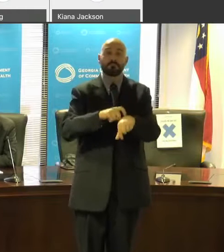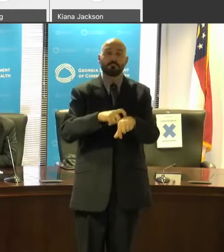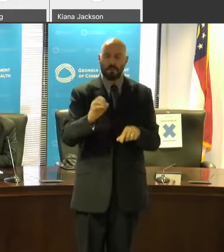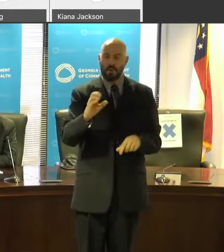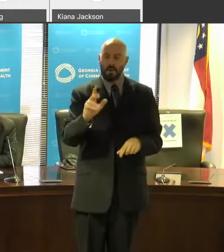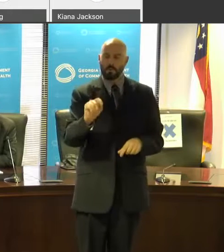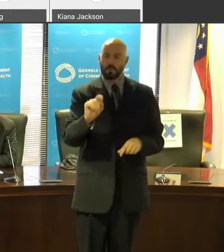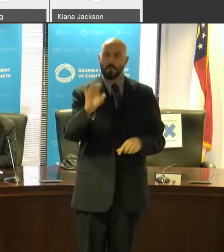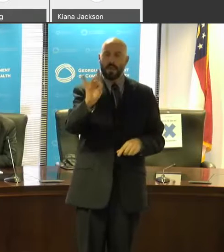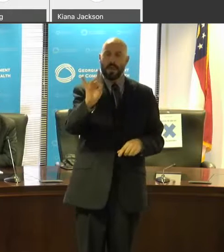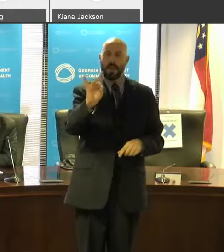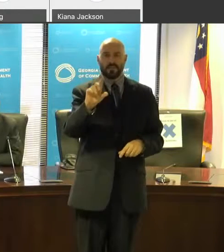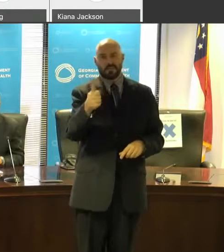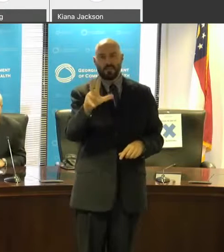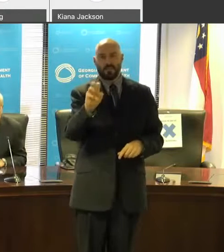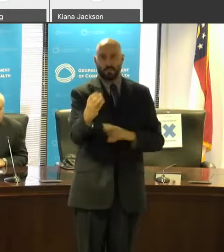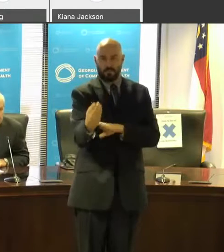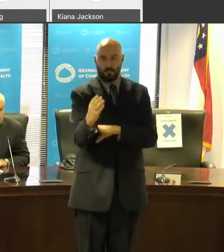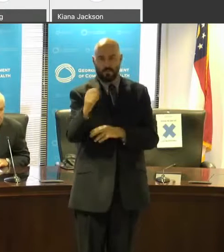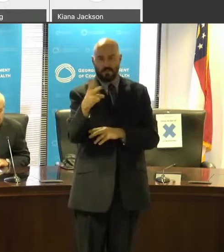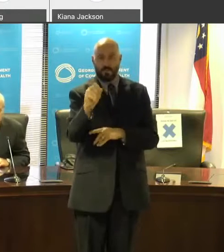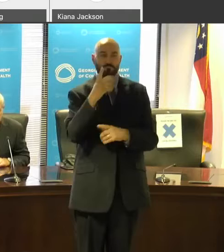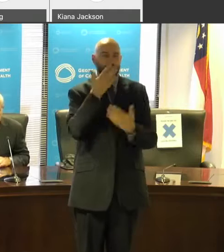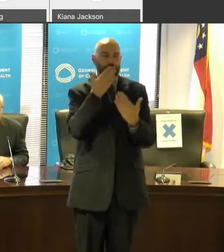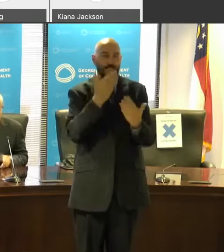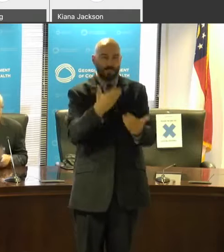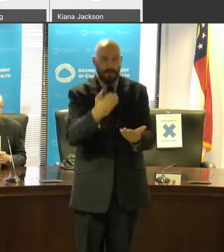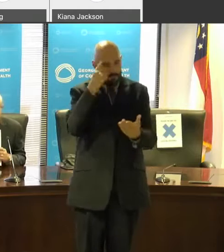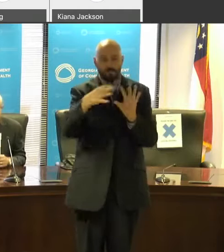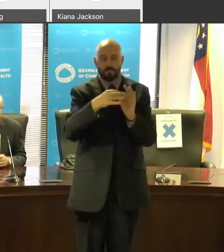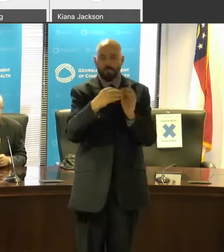10:30 a.m. Thank you all so very much for joining us